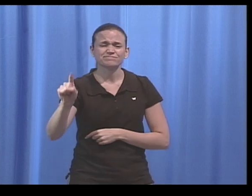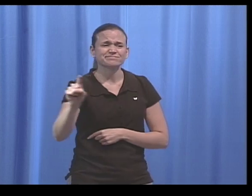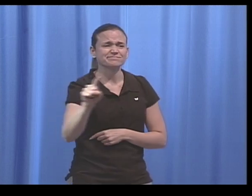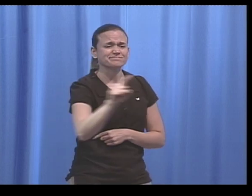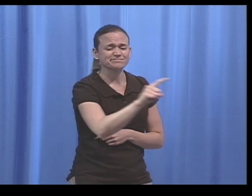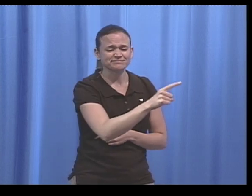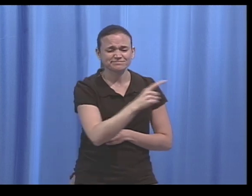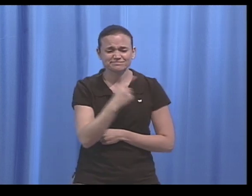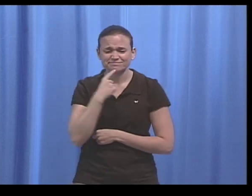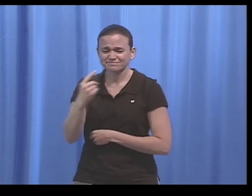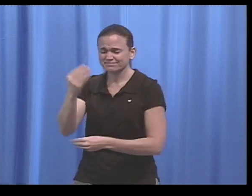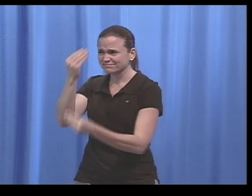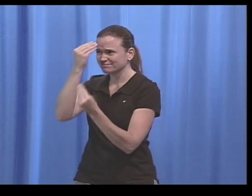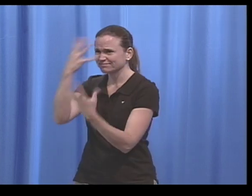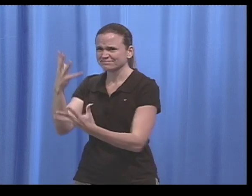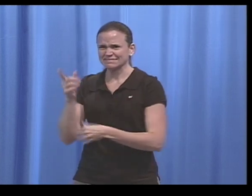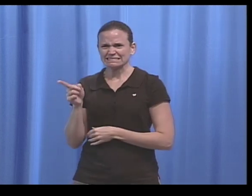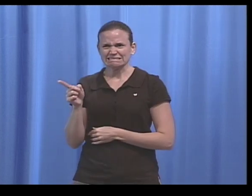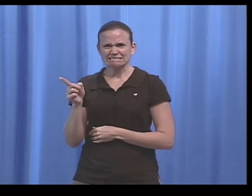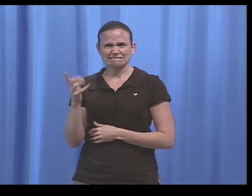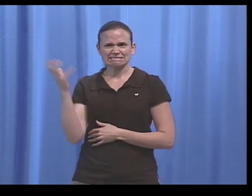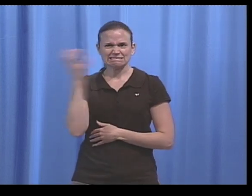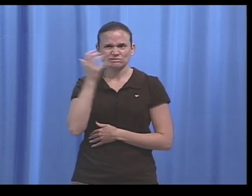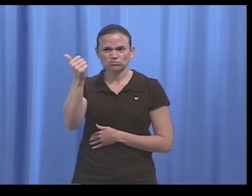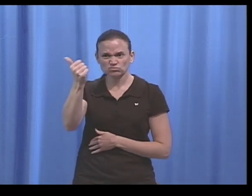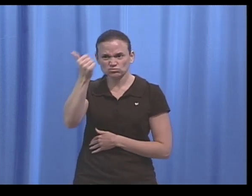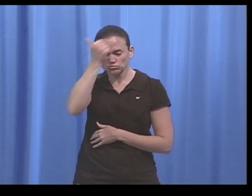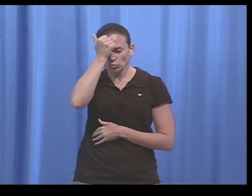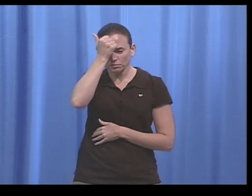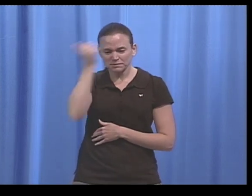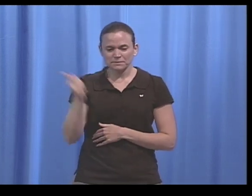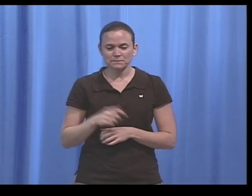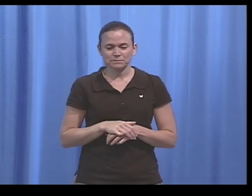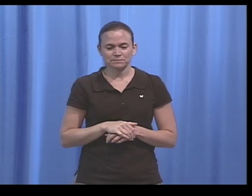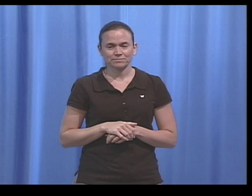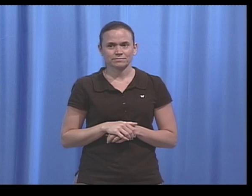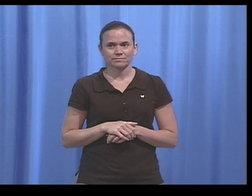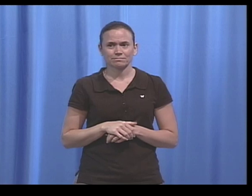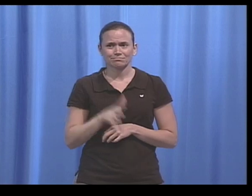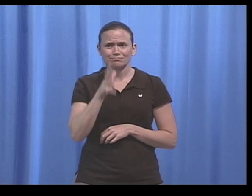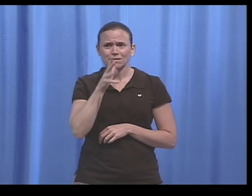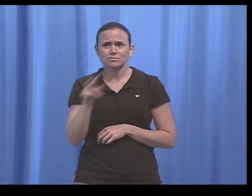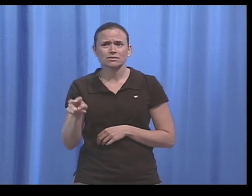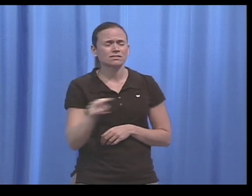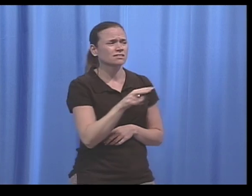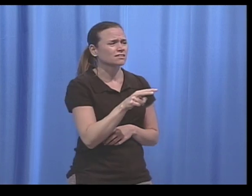but everyone said he was too stupid.